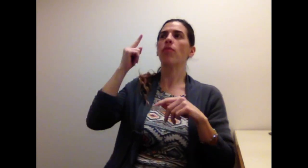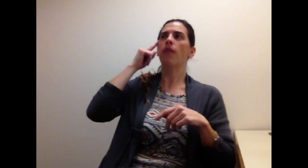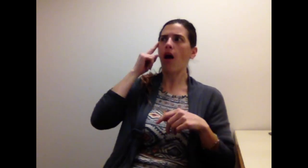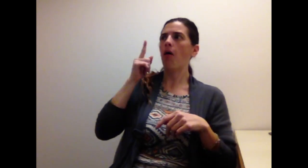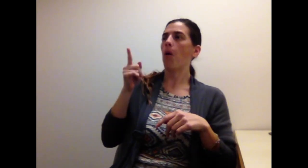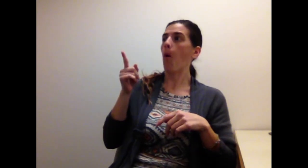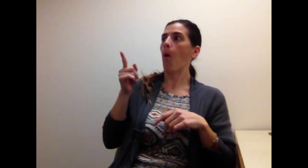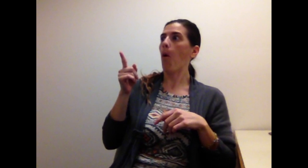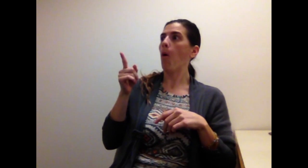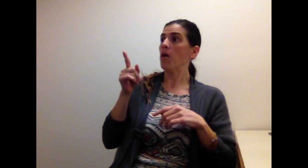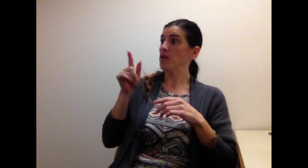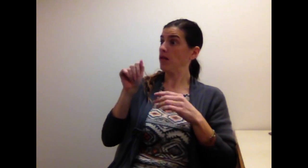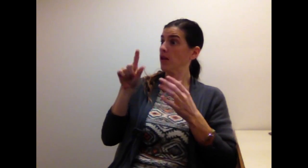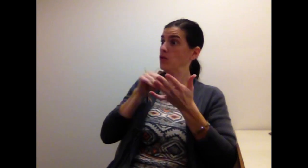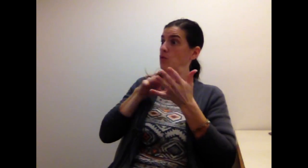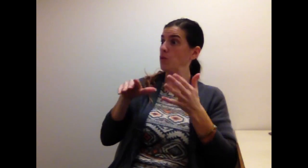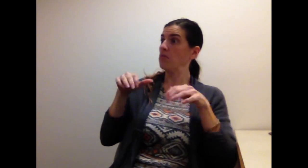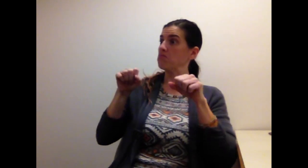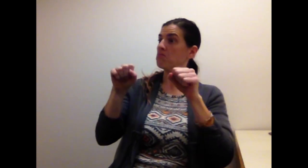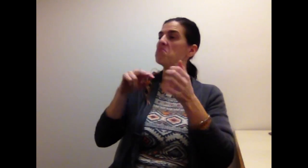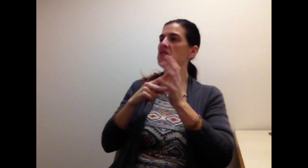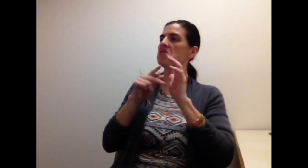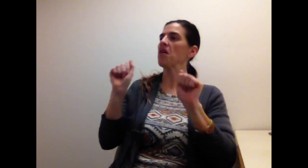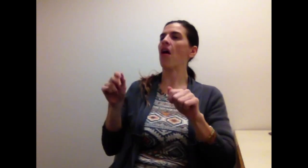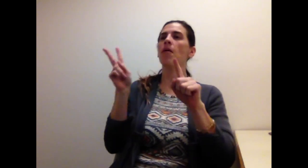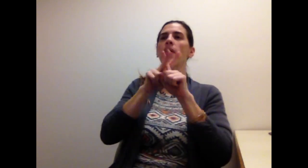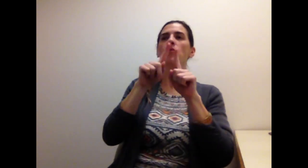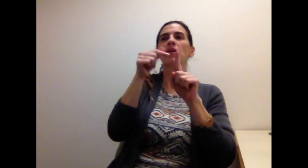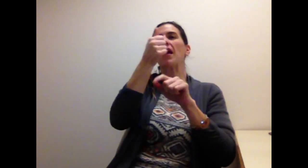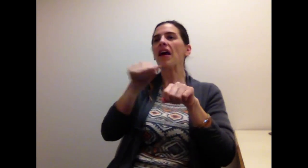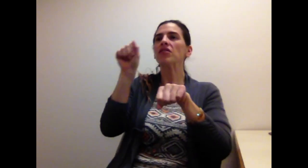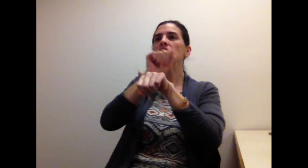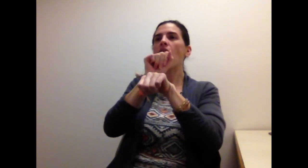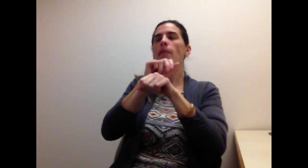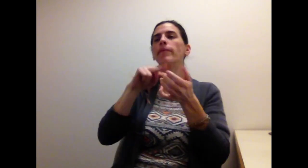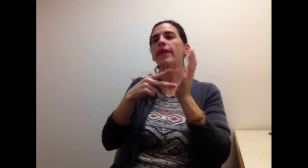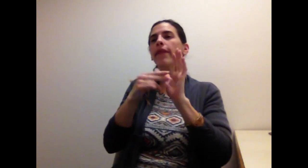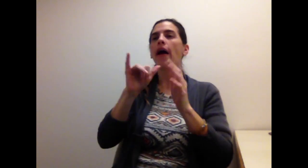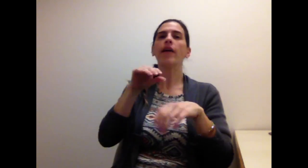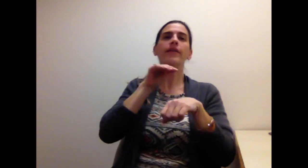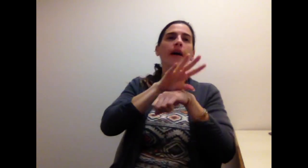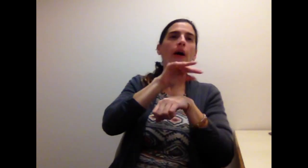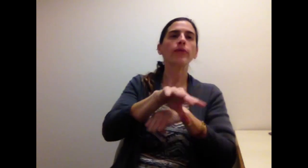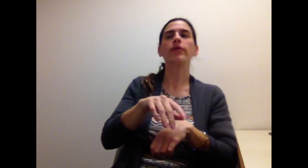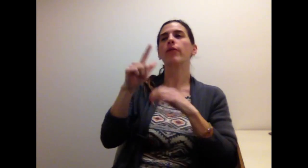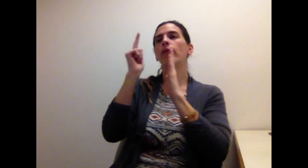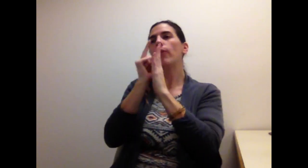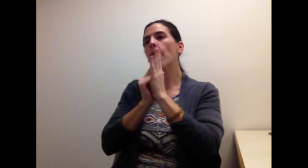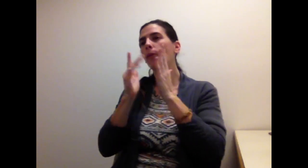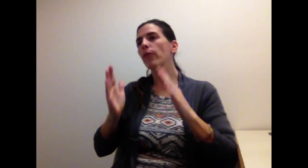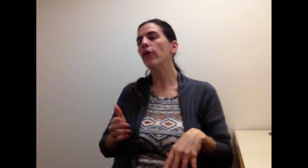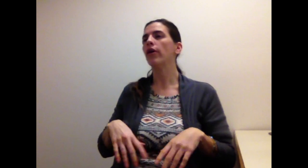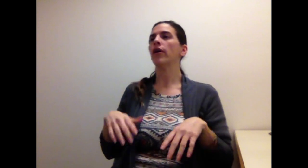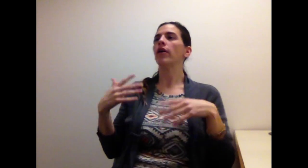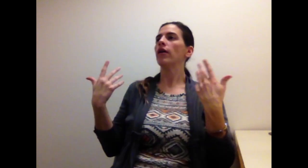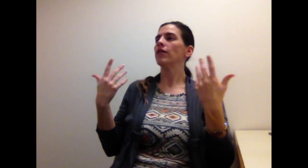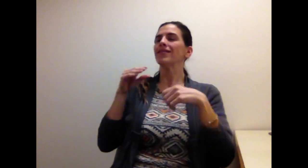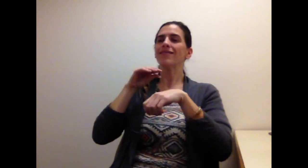They previously thought that hearing people taking those classes would mean there would be counselors for the deaf, lawyers for the deaf,